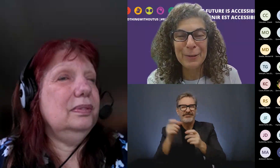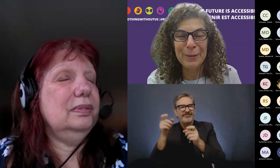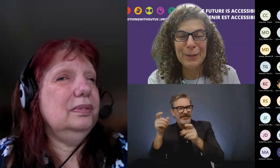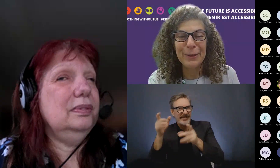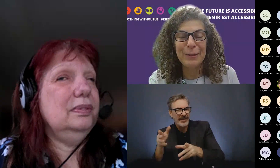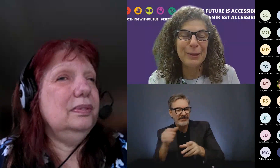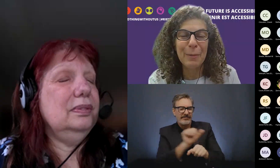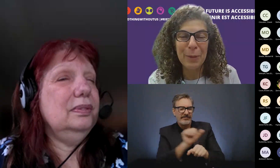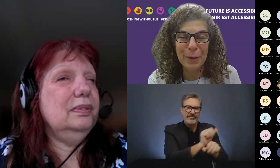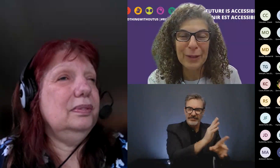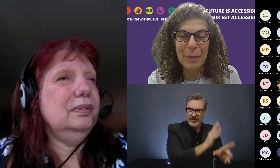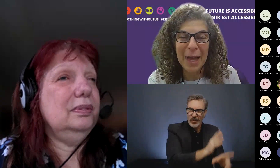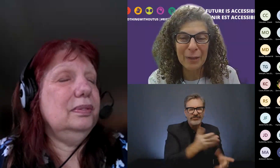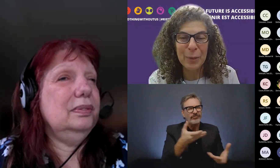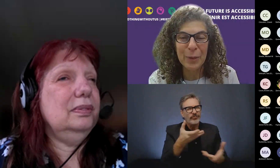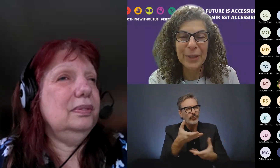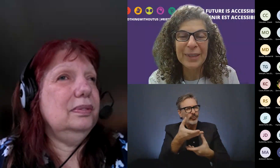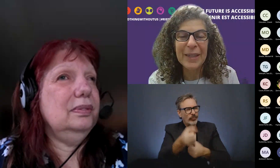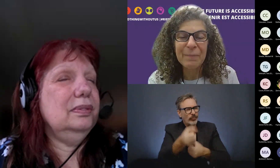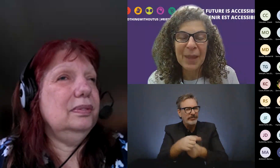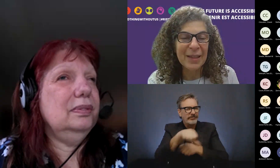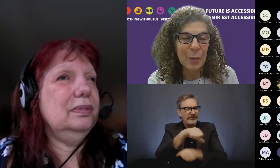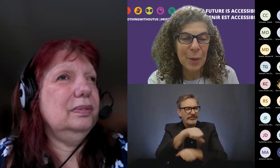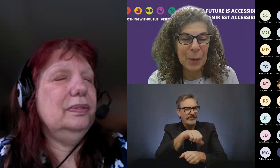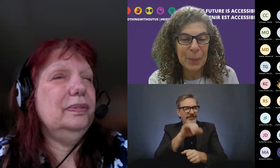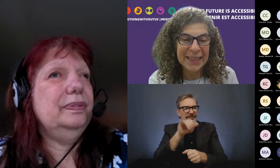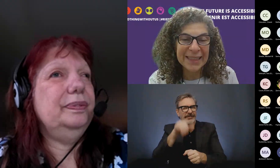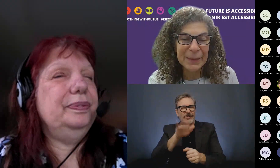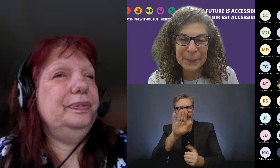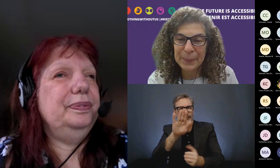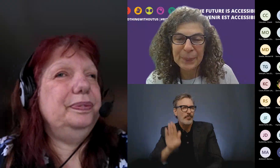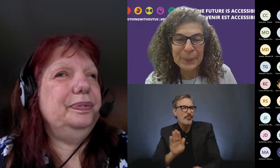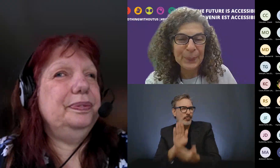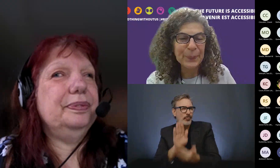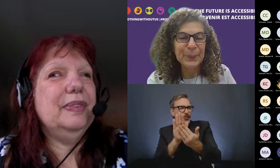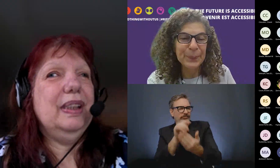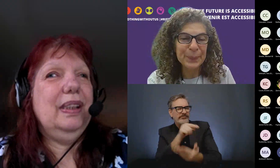to do to approach the passport in the workplace.